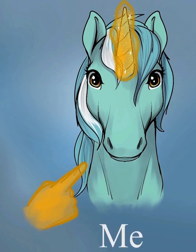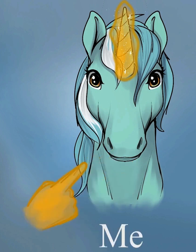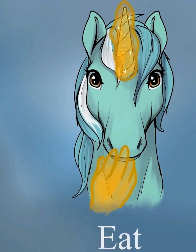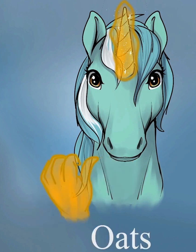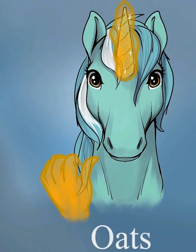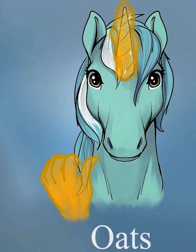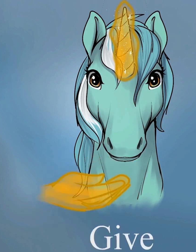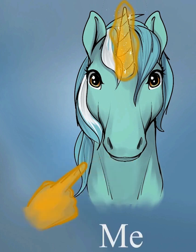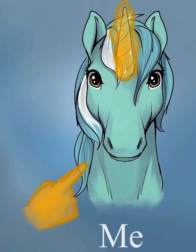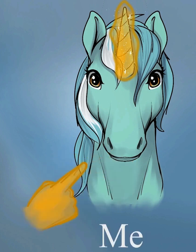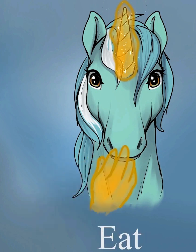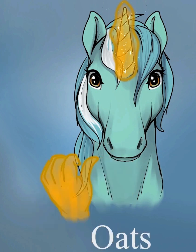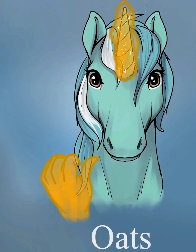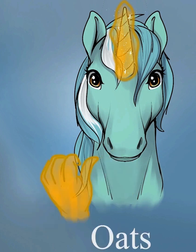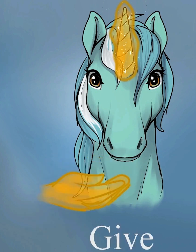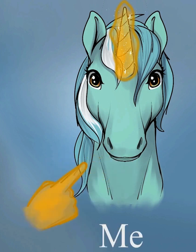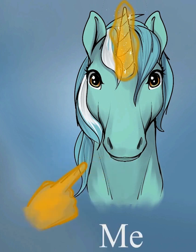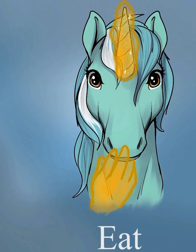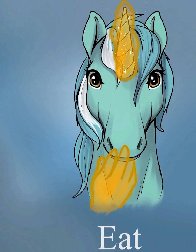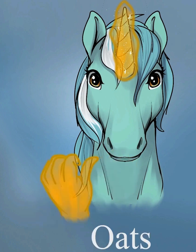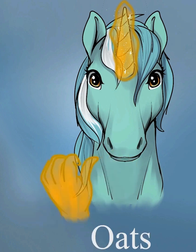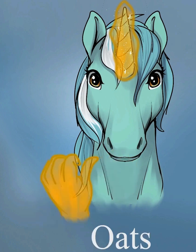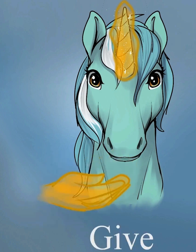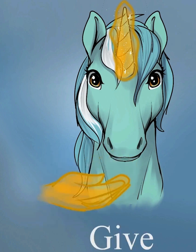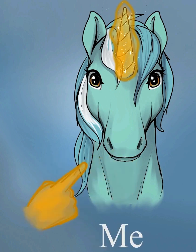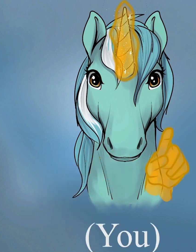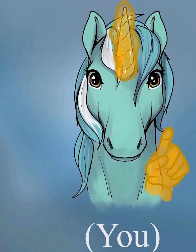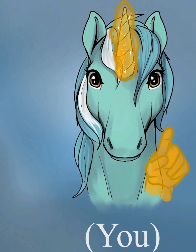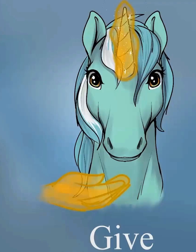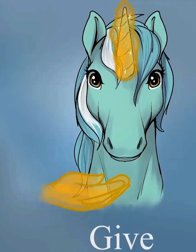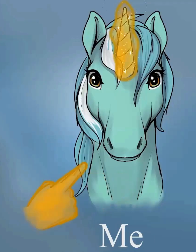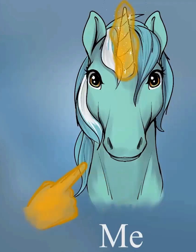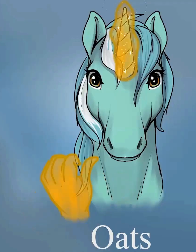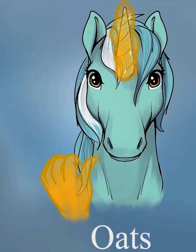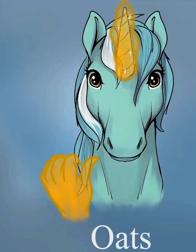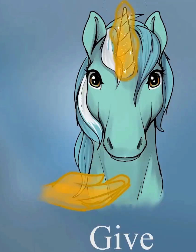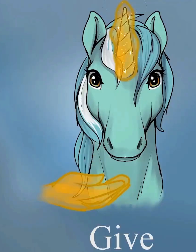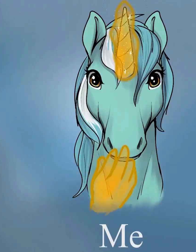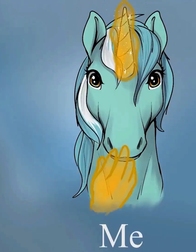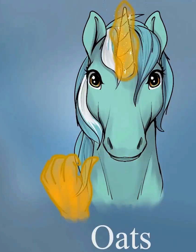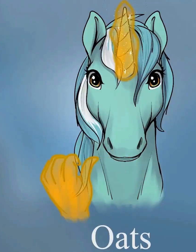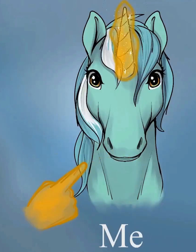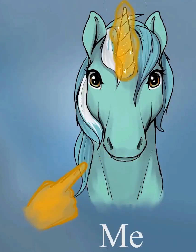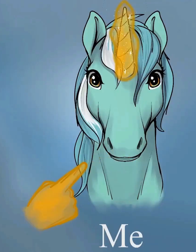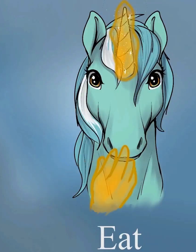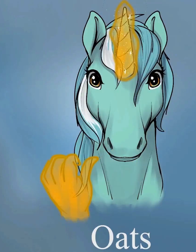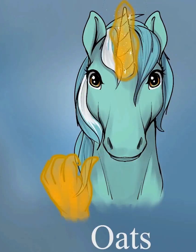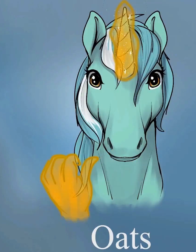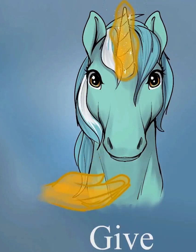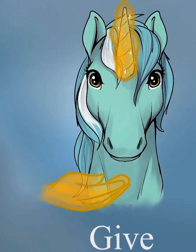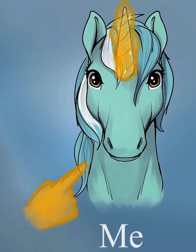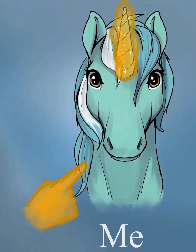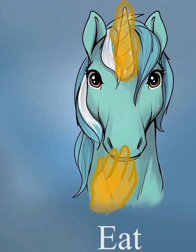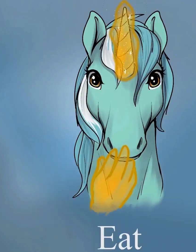me oats, give me oats, give me oats, give me you. Give me oats, give me oats, me oats, give me